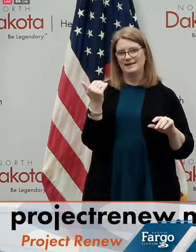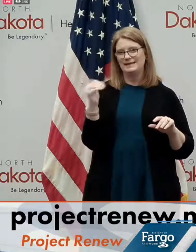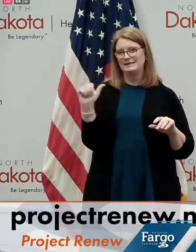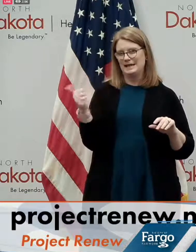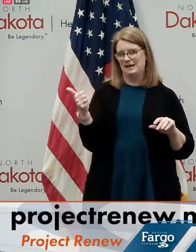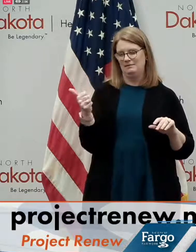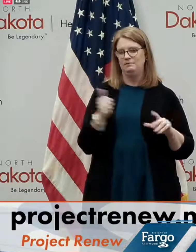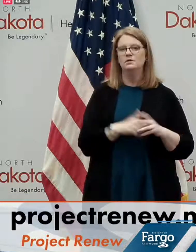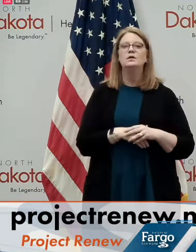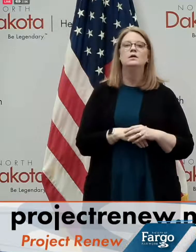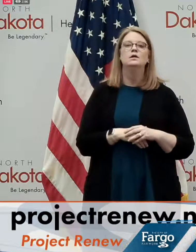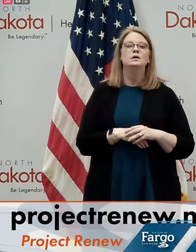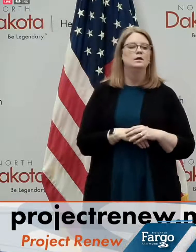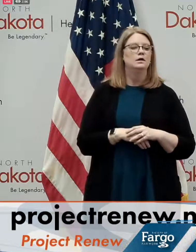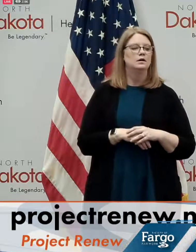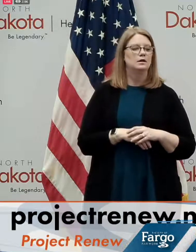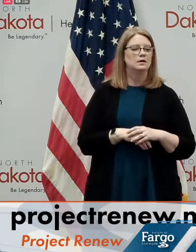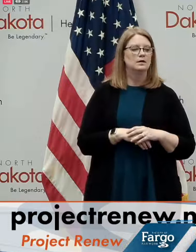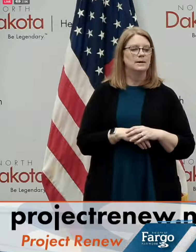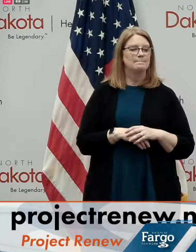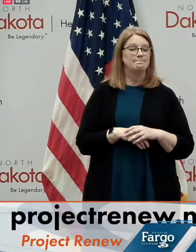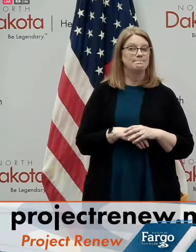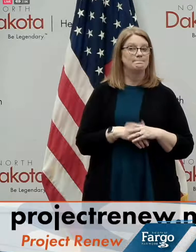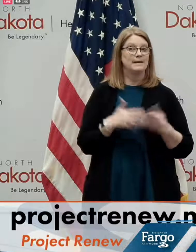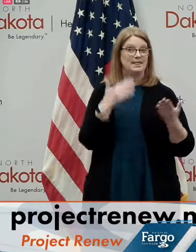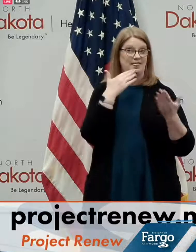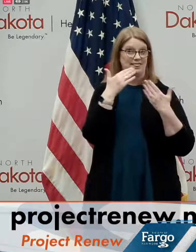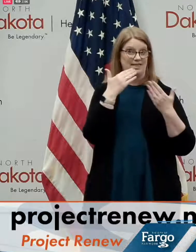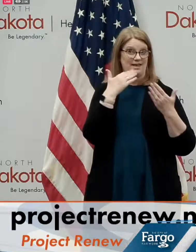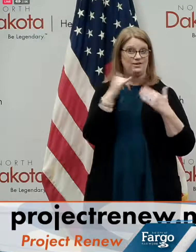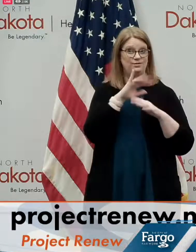701-223-1510. So again, thank you to that whole